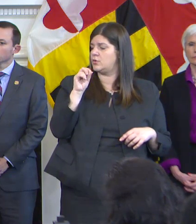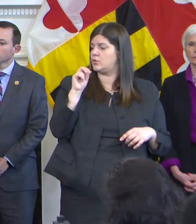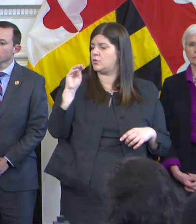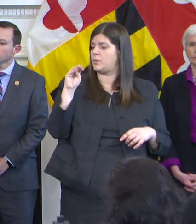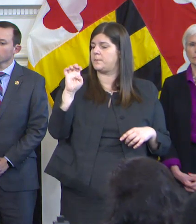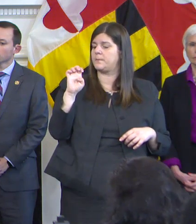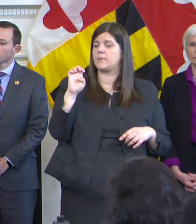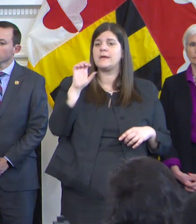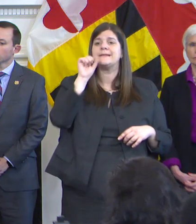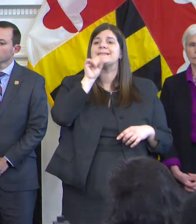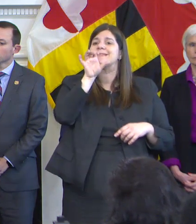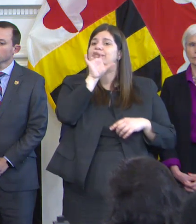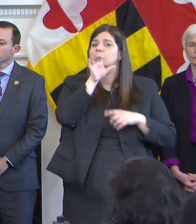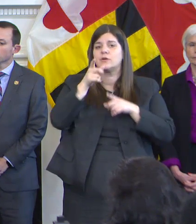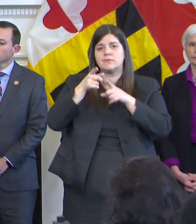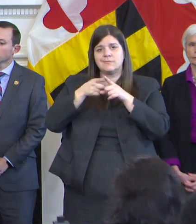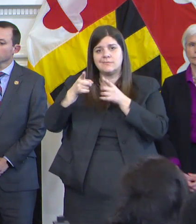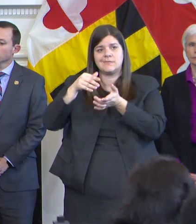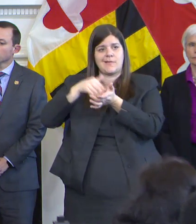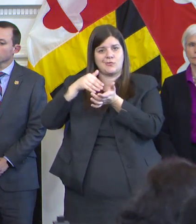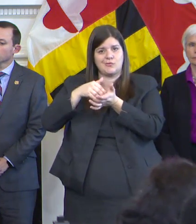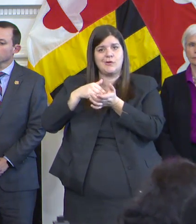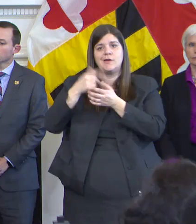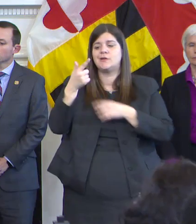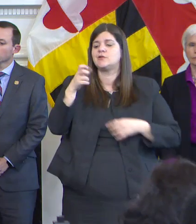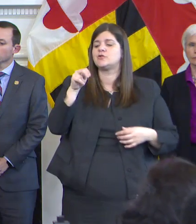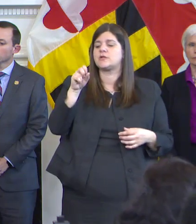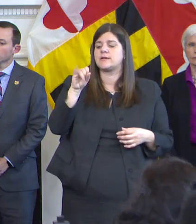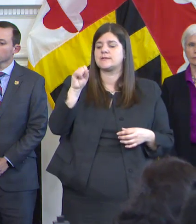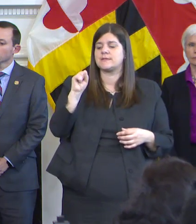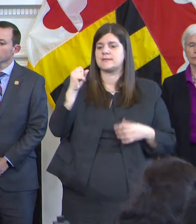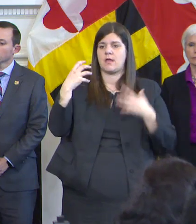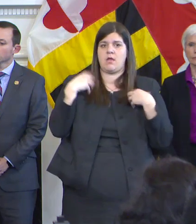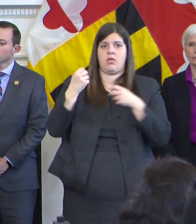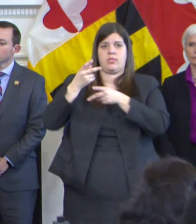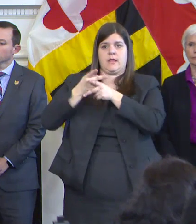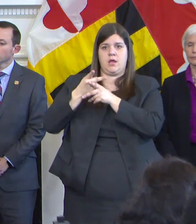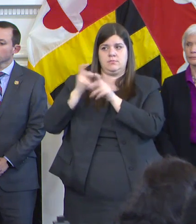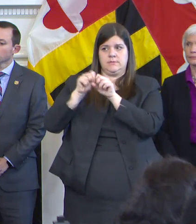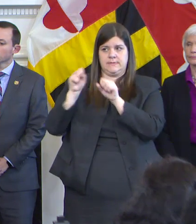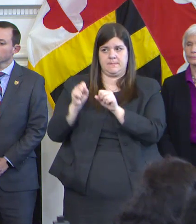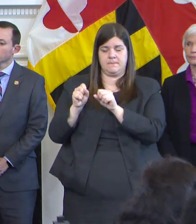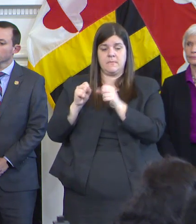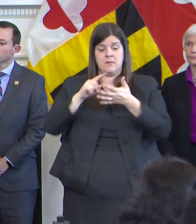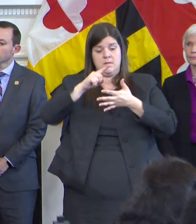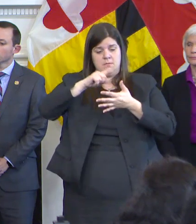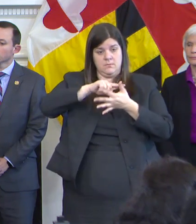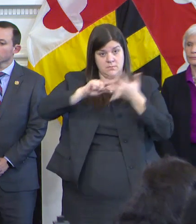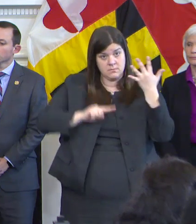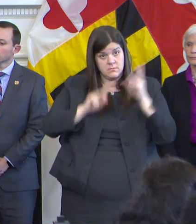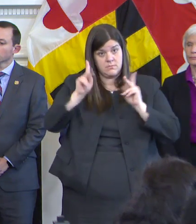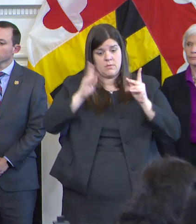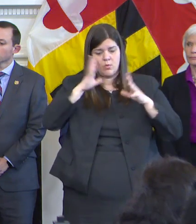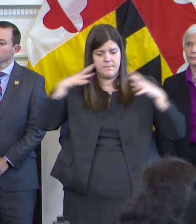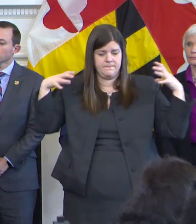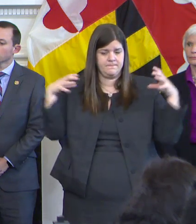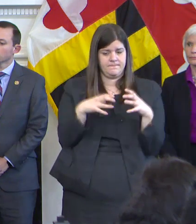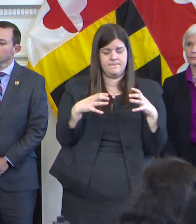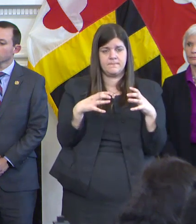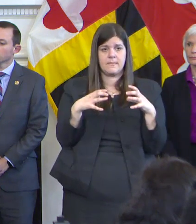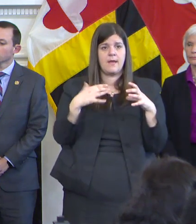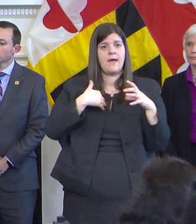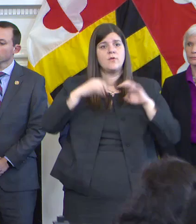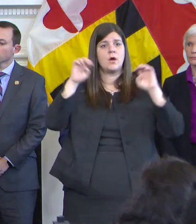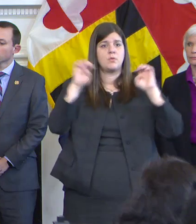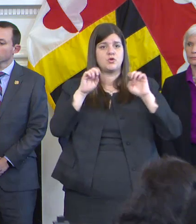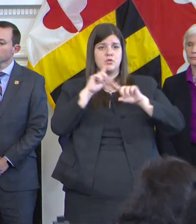Genesis Healthcare. And we will be convening an emergency meeting of this coronavirus response team